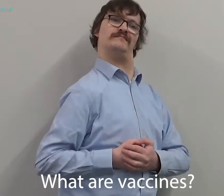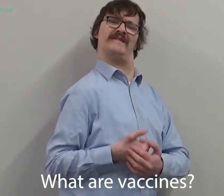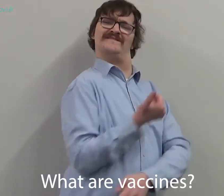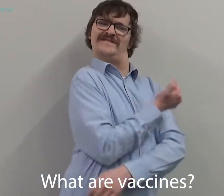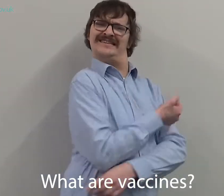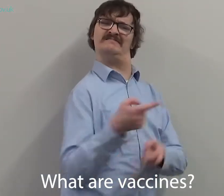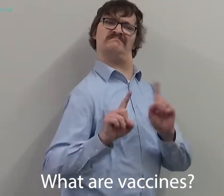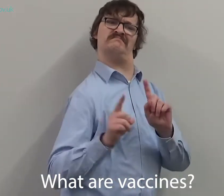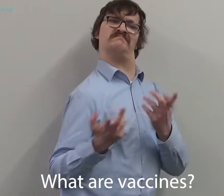What are vaccines?